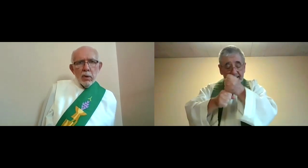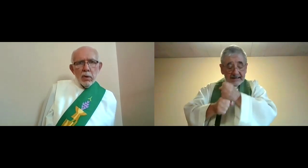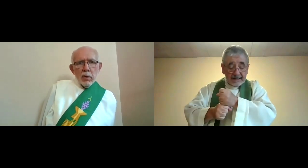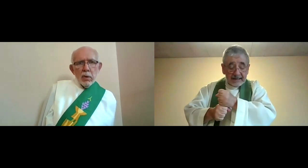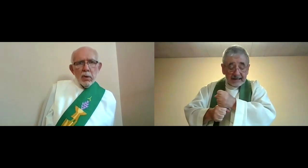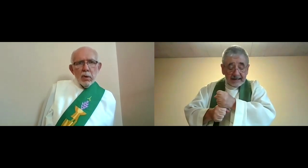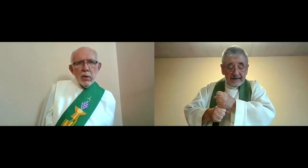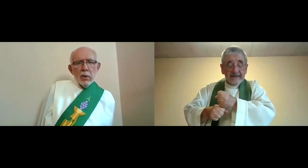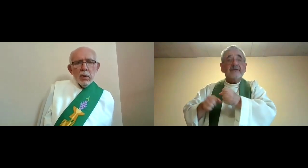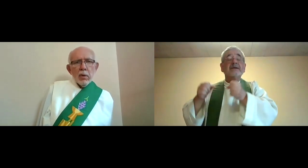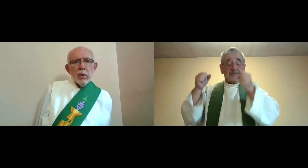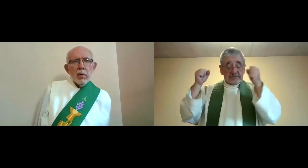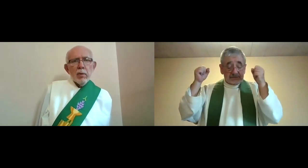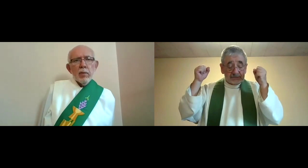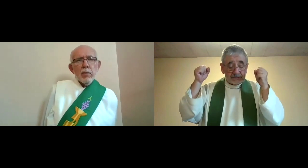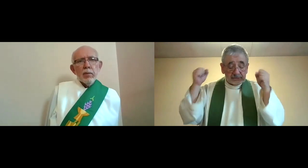living faith.